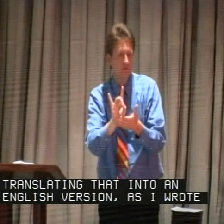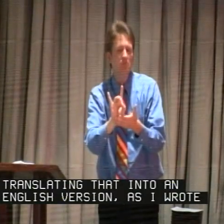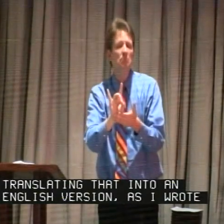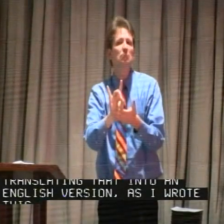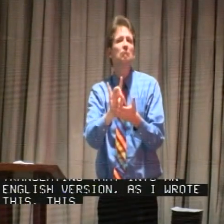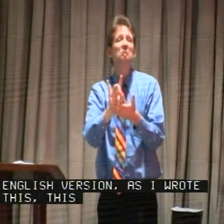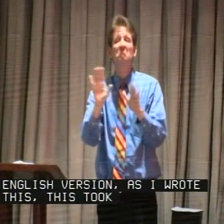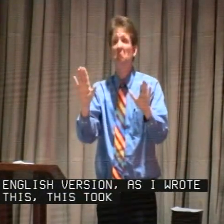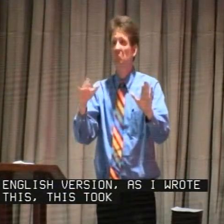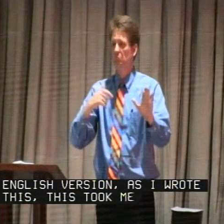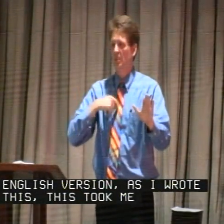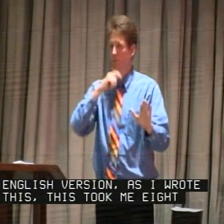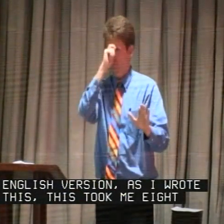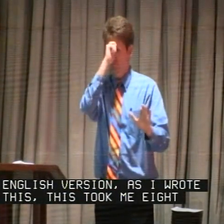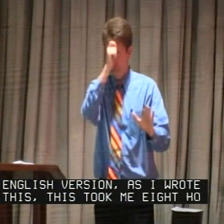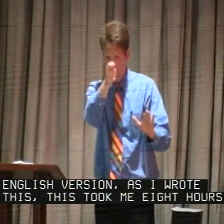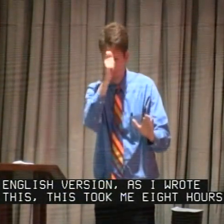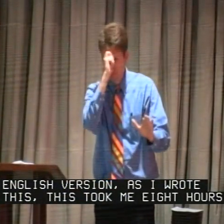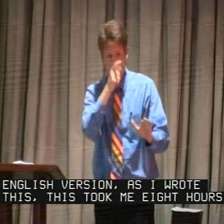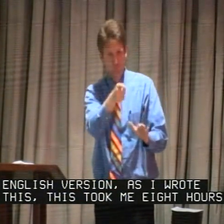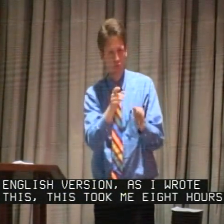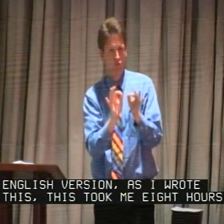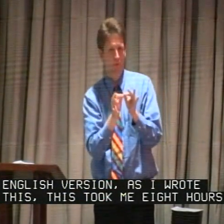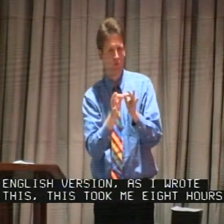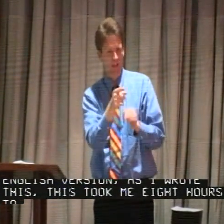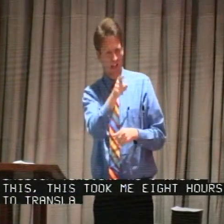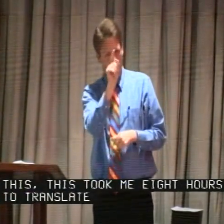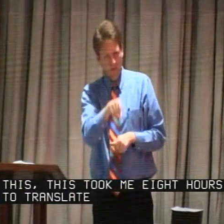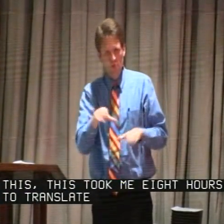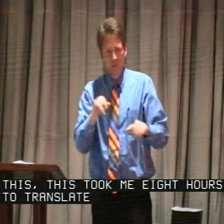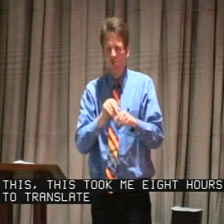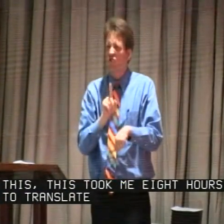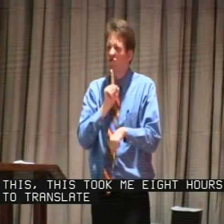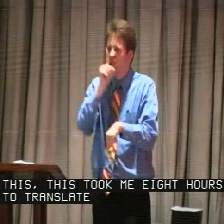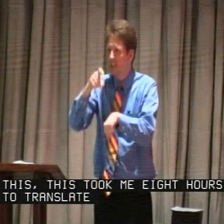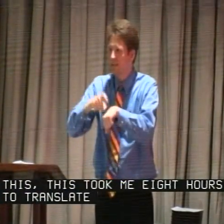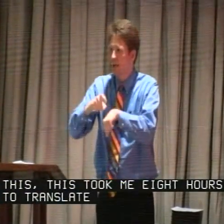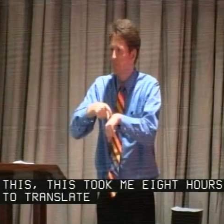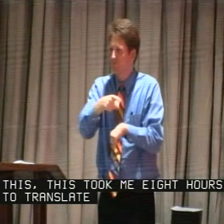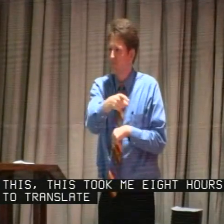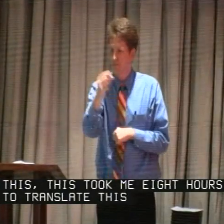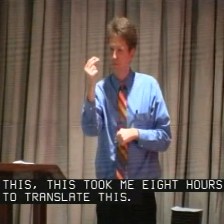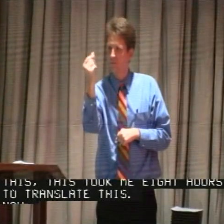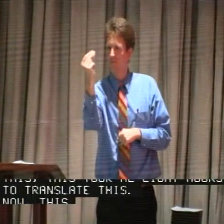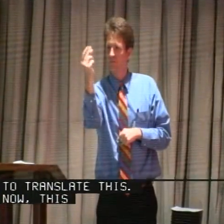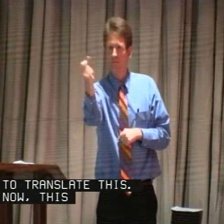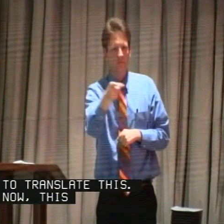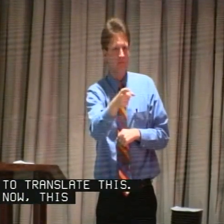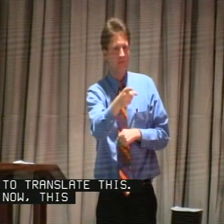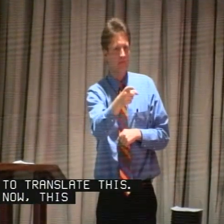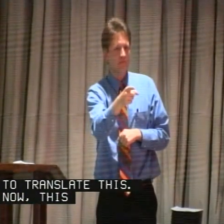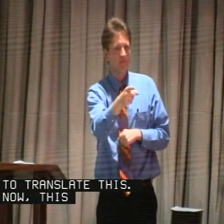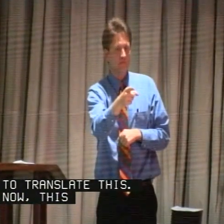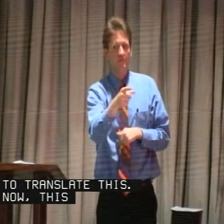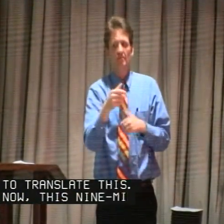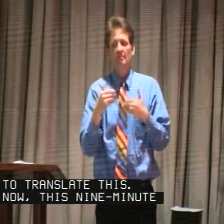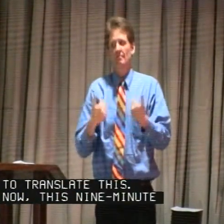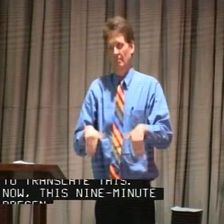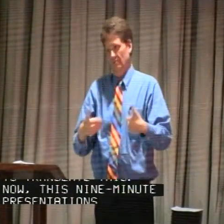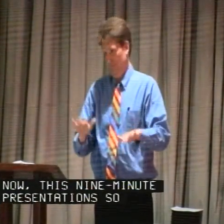to translate this. Now, this 9-minute presentation. So the interpreter is going to have to do this in real time,